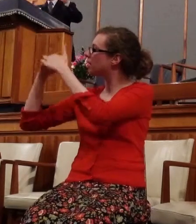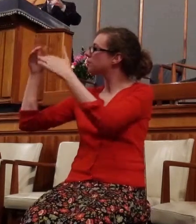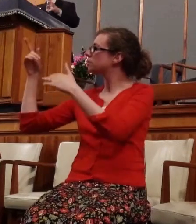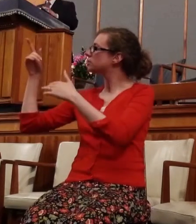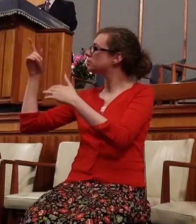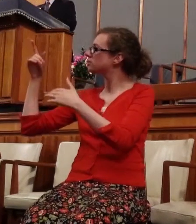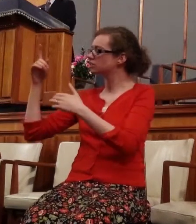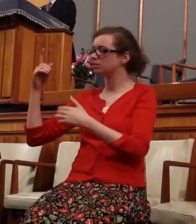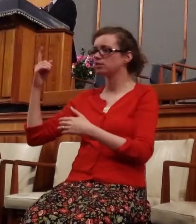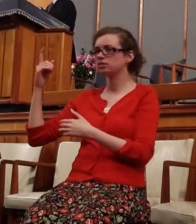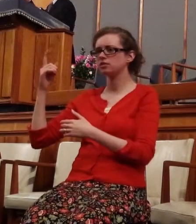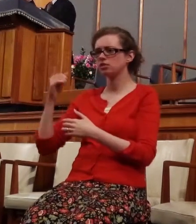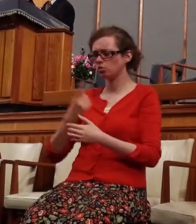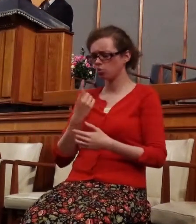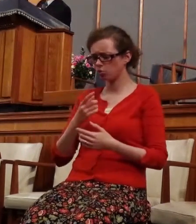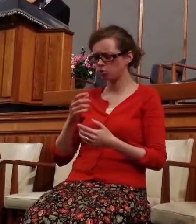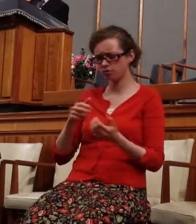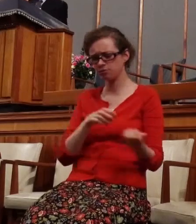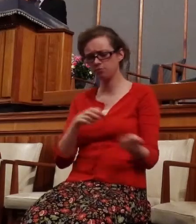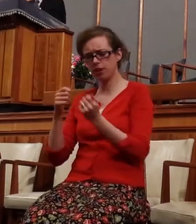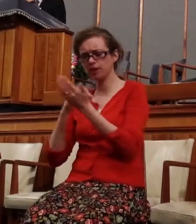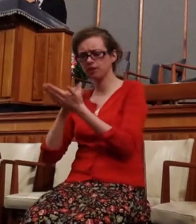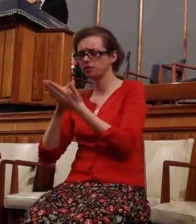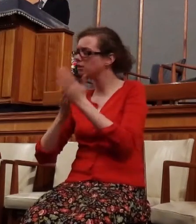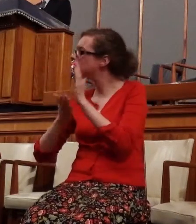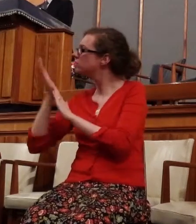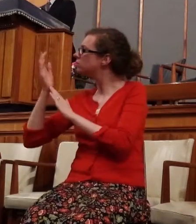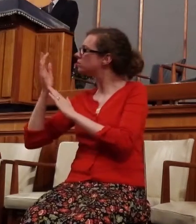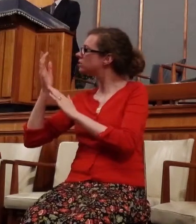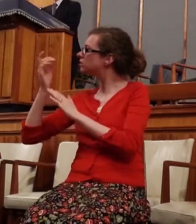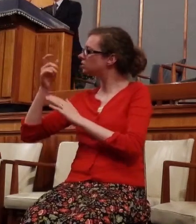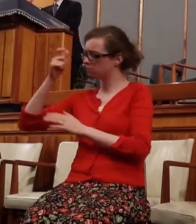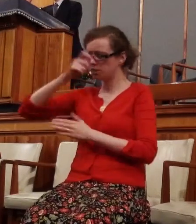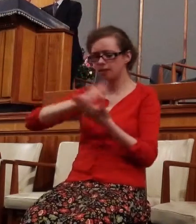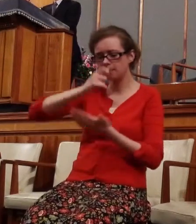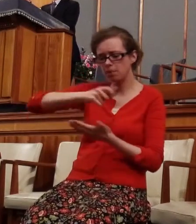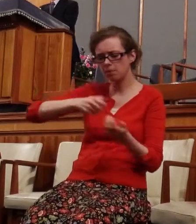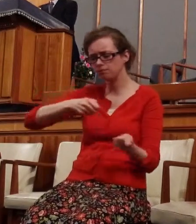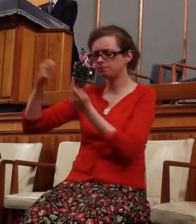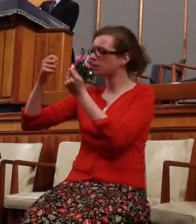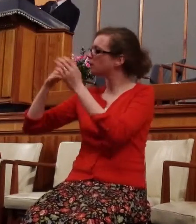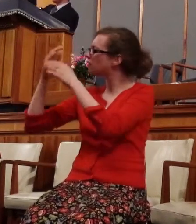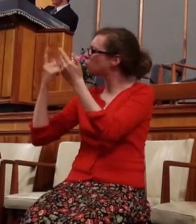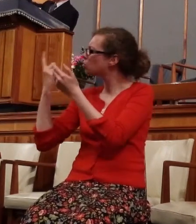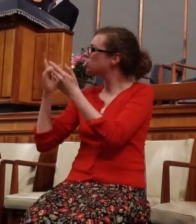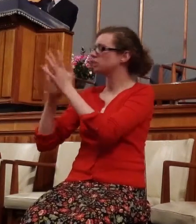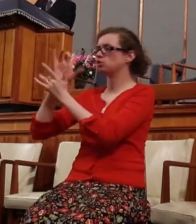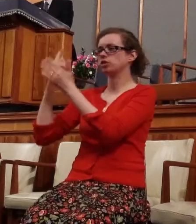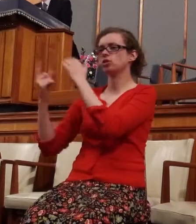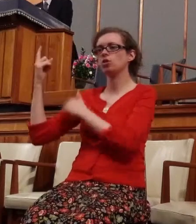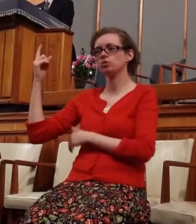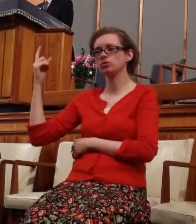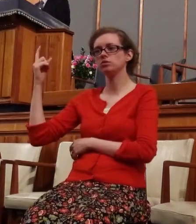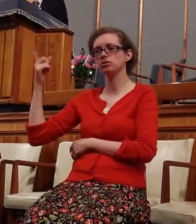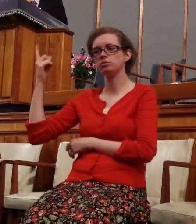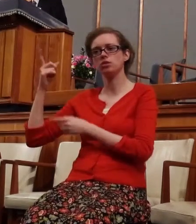heaven. The one who sits on the throne in heaven. The one who has received all authority in heaven and